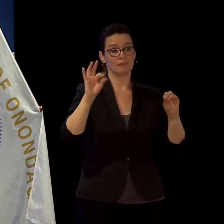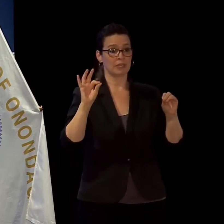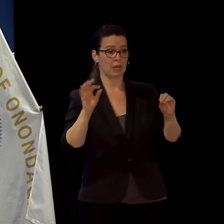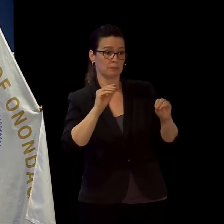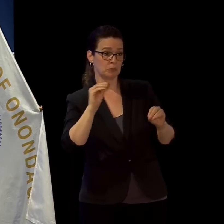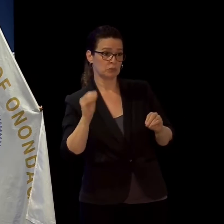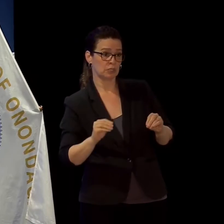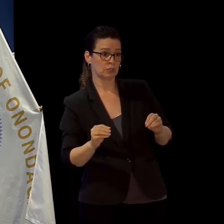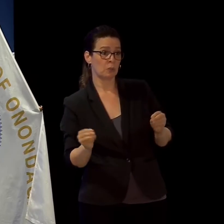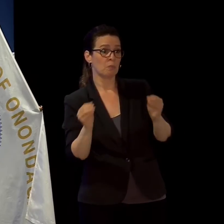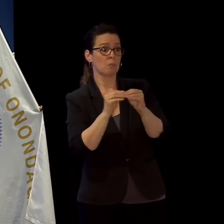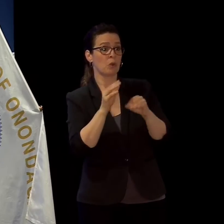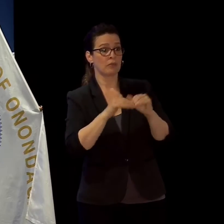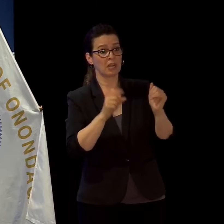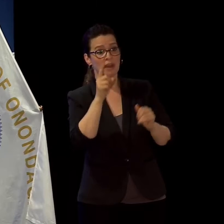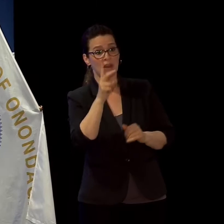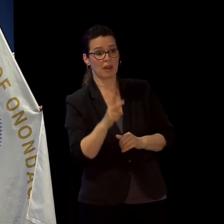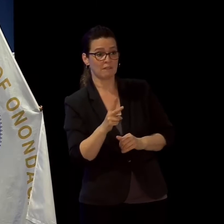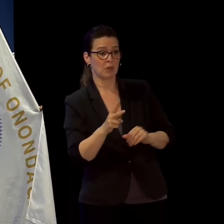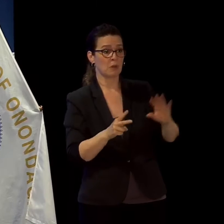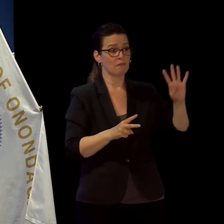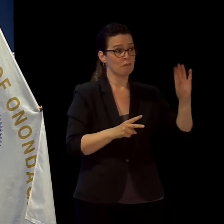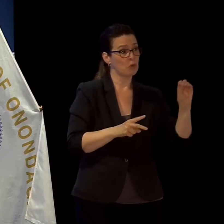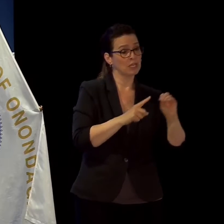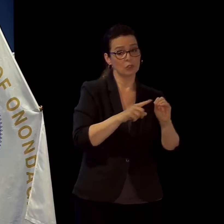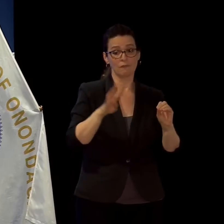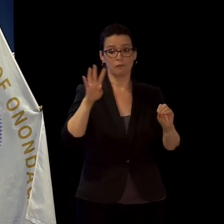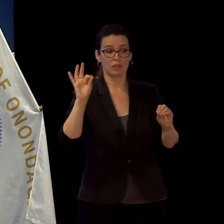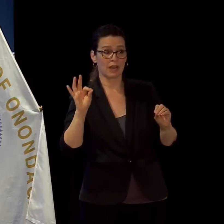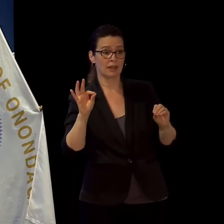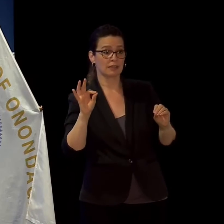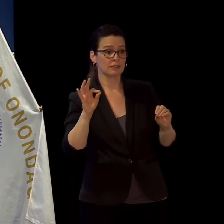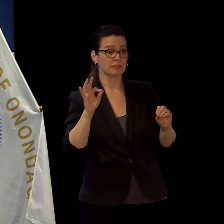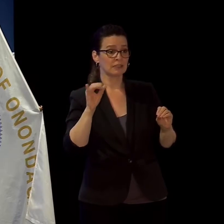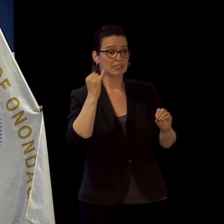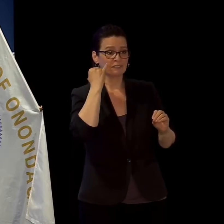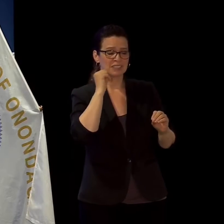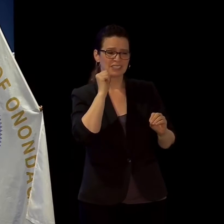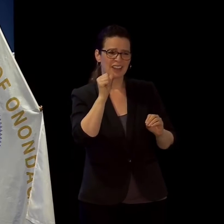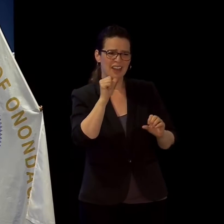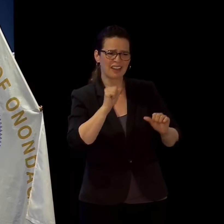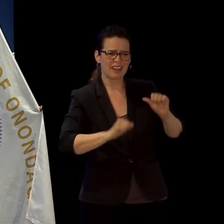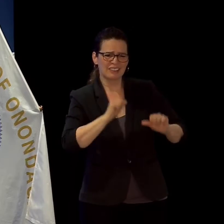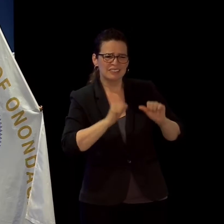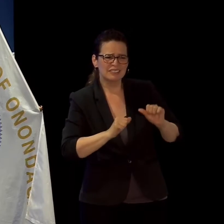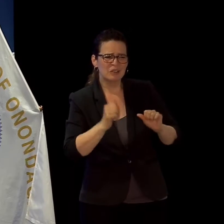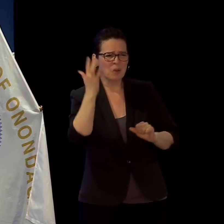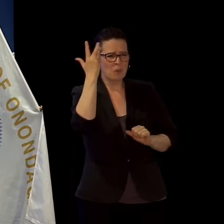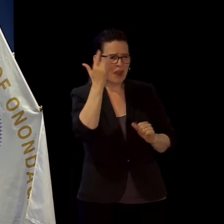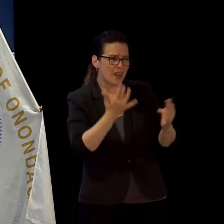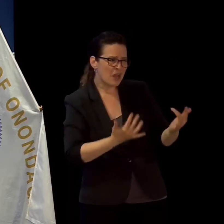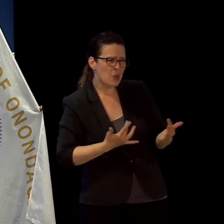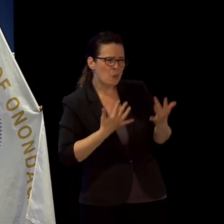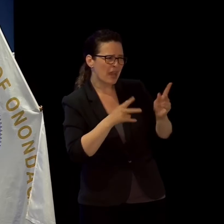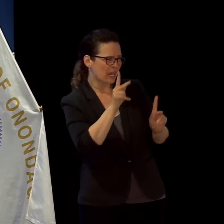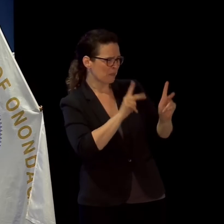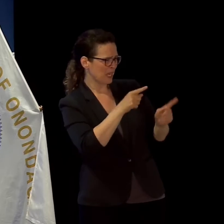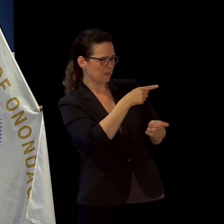40 to 49. If it's not hesitancy, what are people waiting for? It seems like there's a lot of people out there that could